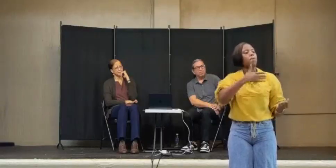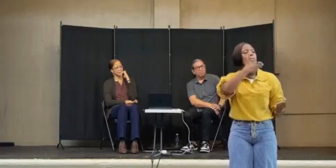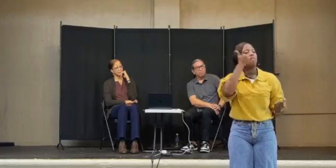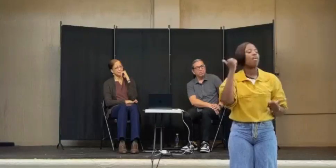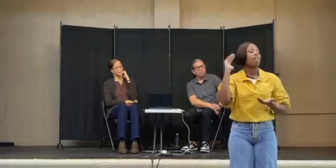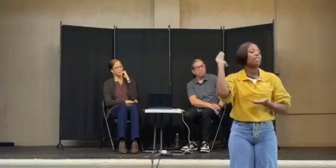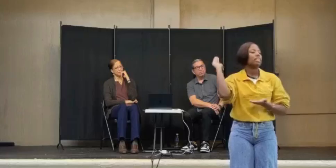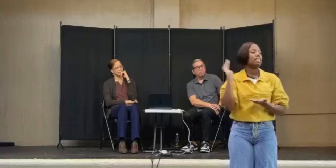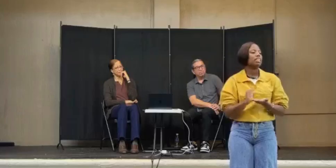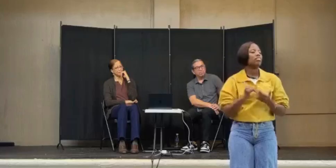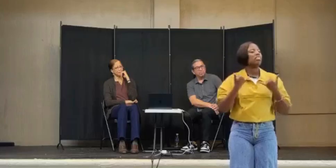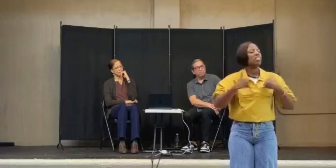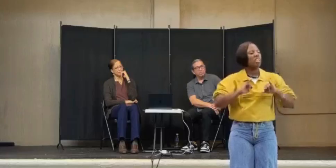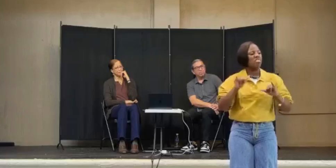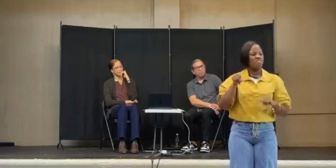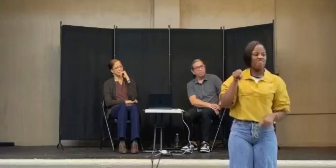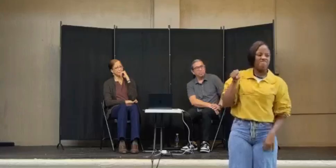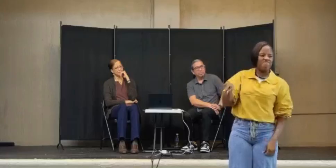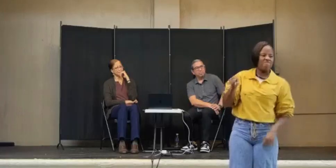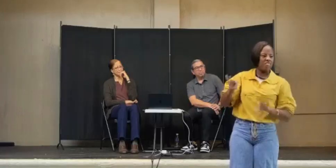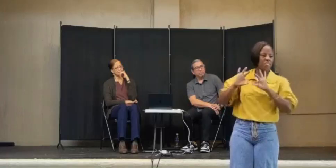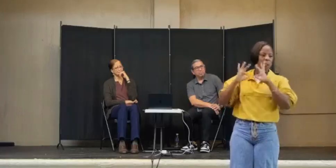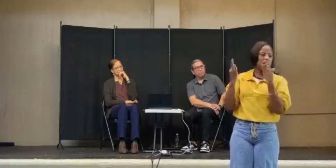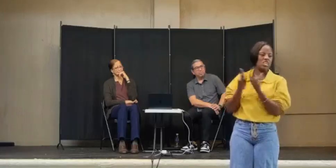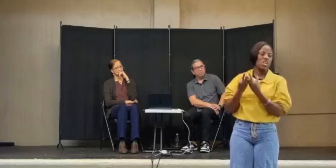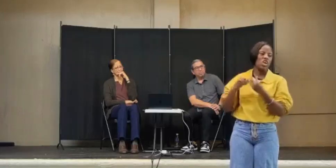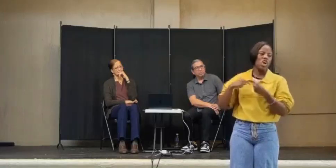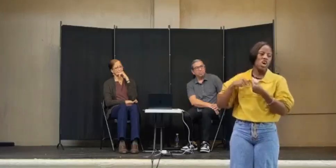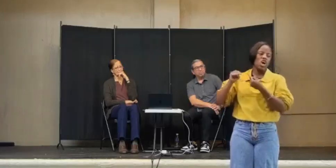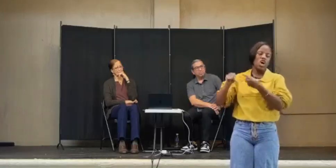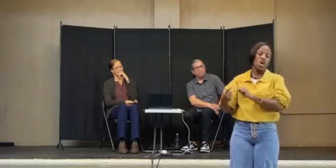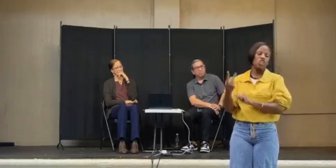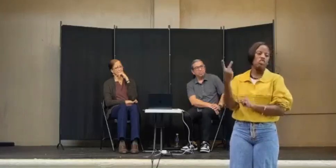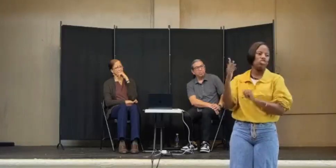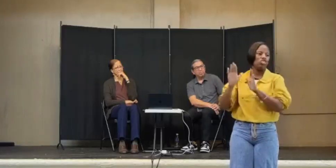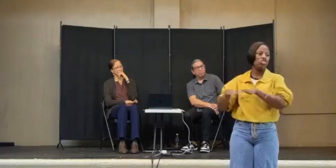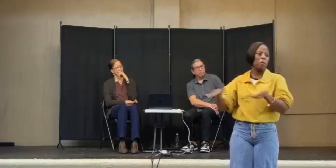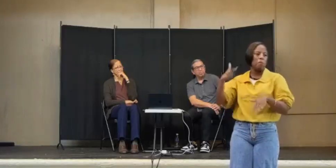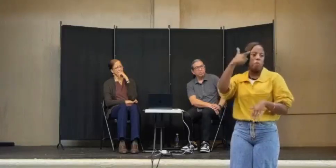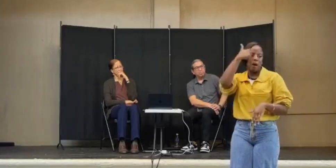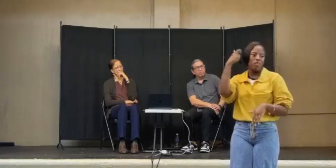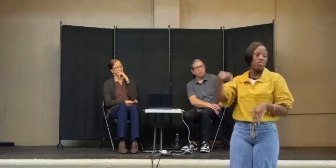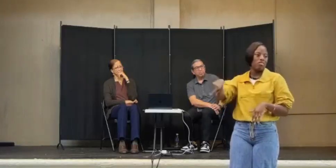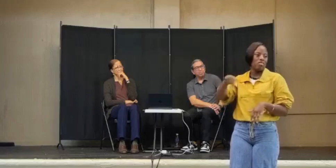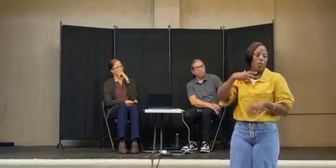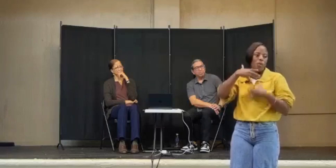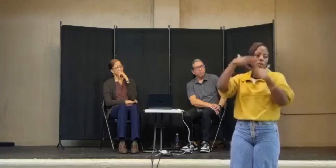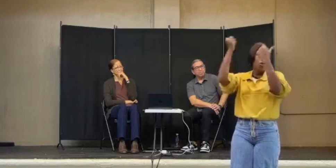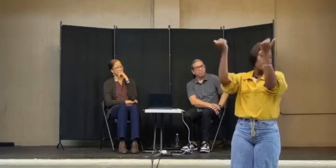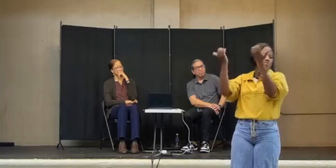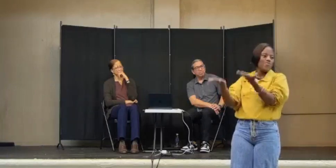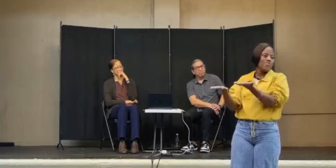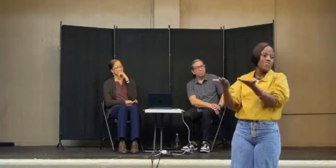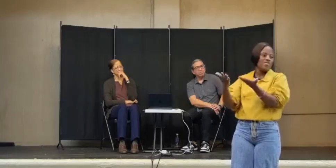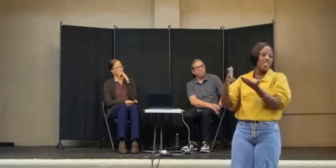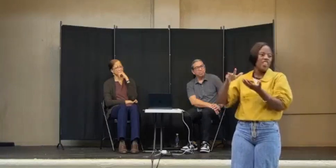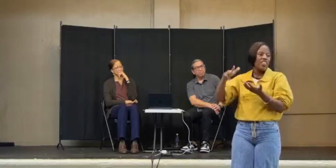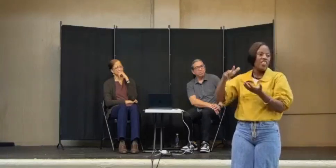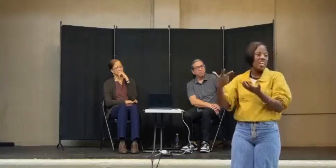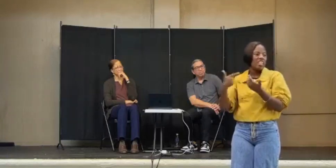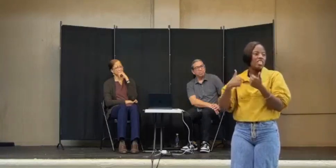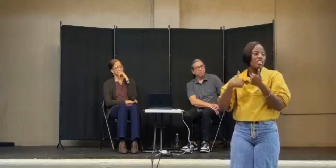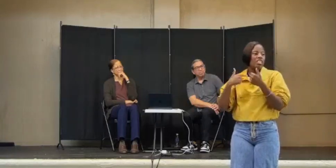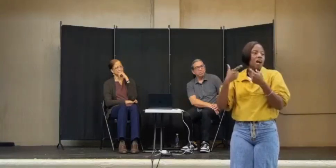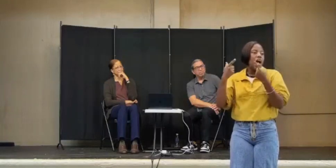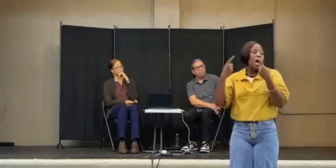It's so much more easy to communicate that way, and it really helped me to deal with those emotions. It's difficult because I feel so hurt with